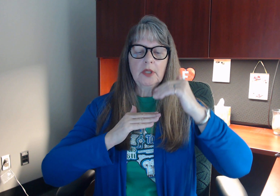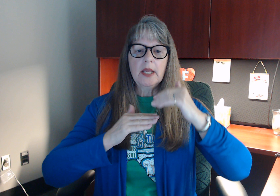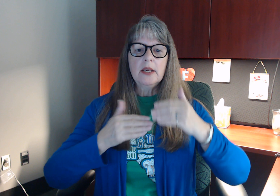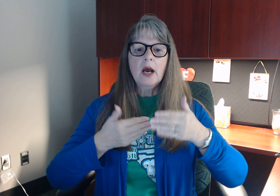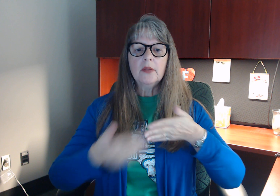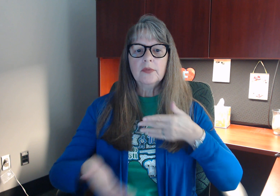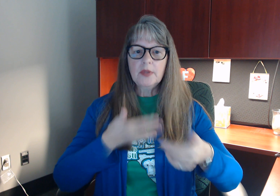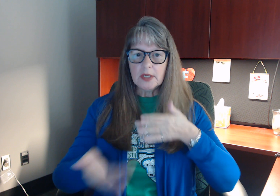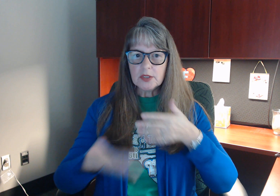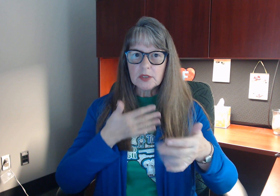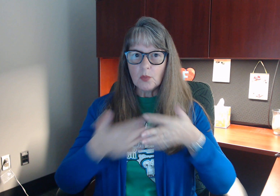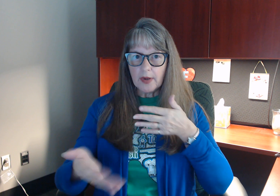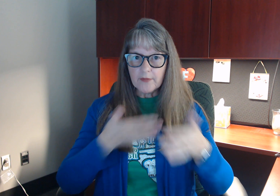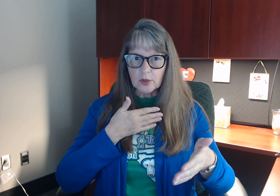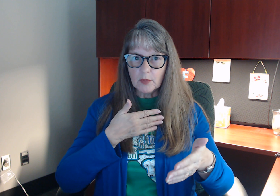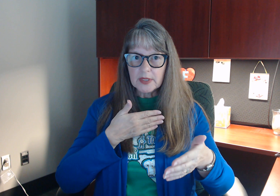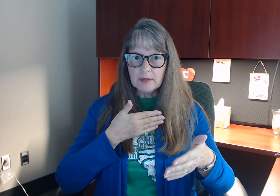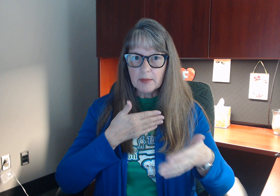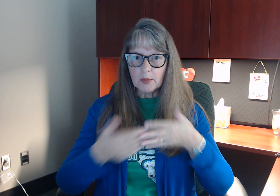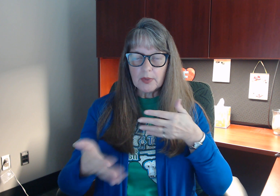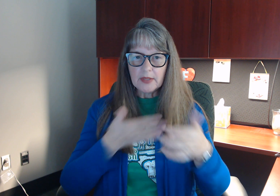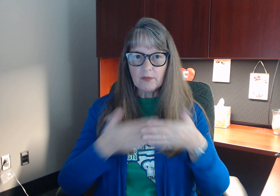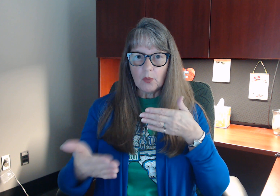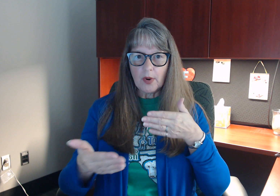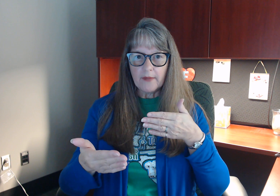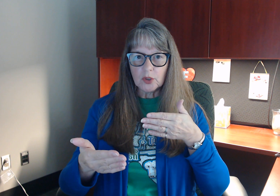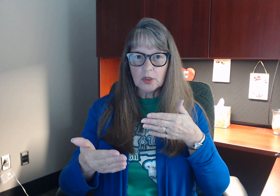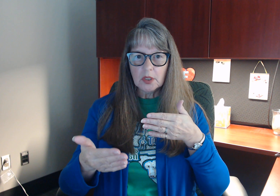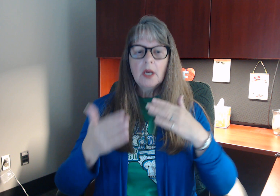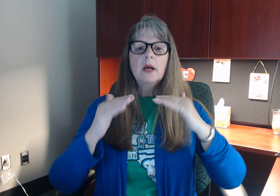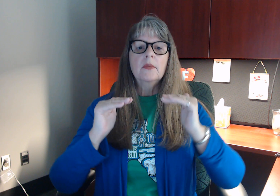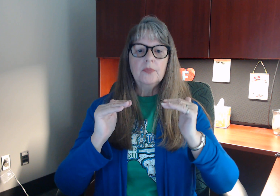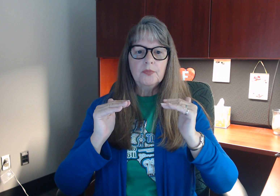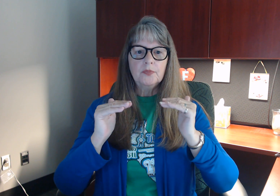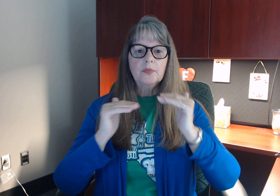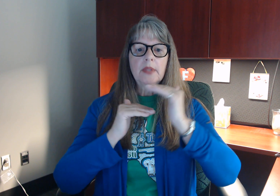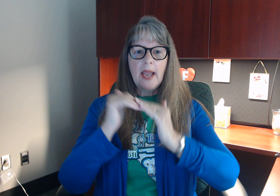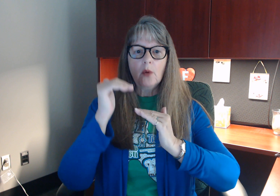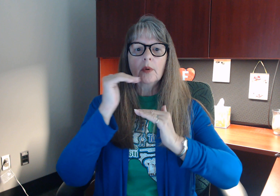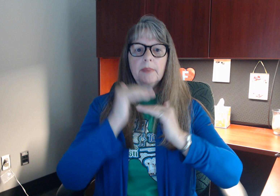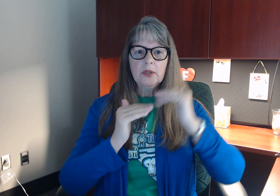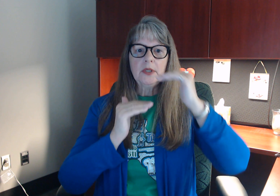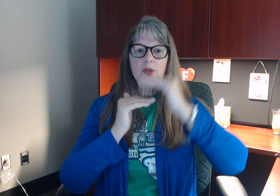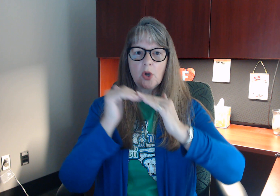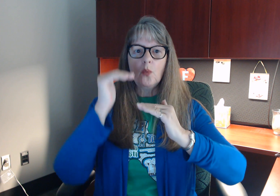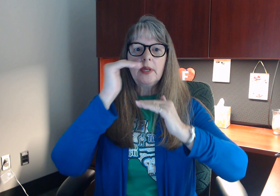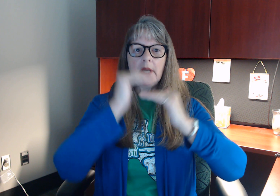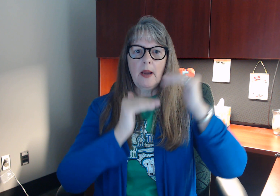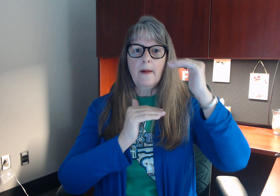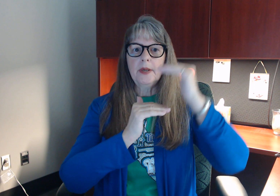Not this, whatever, but we did that for whatever. Now we're building, it's going up.